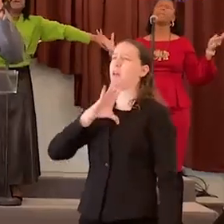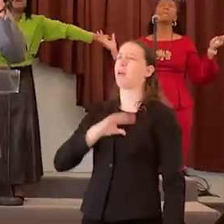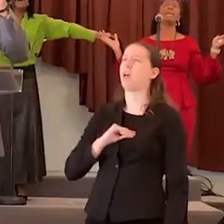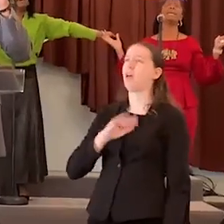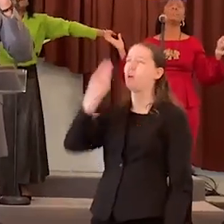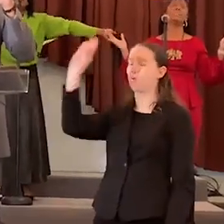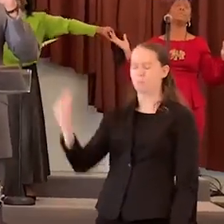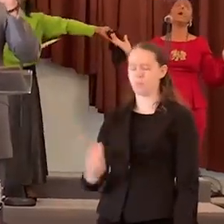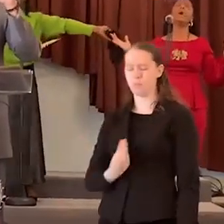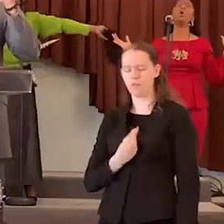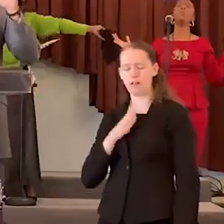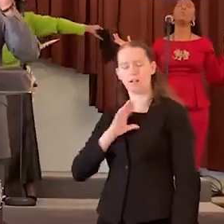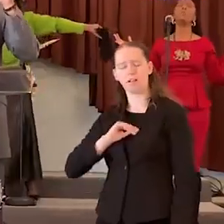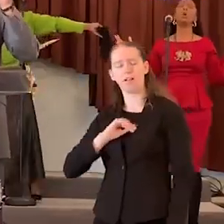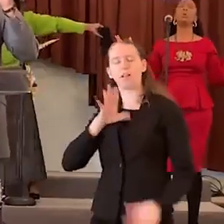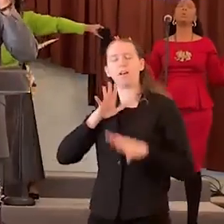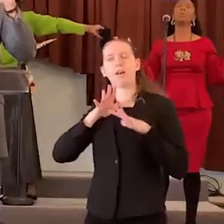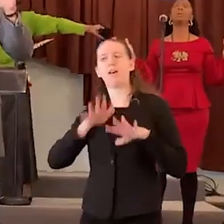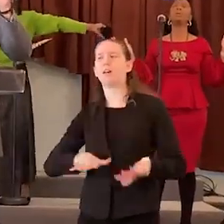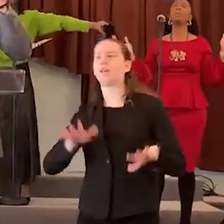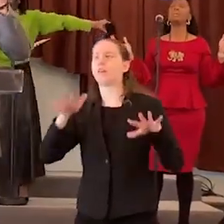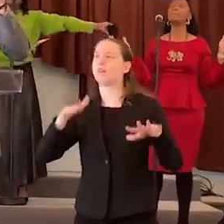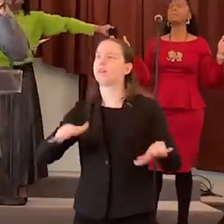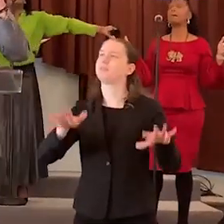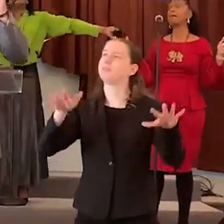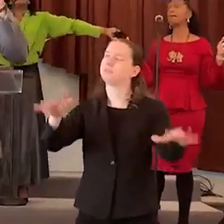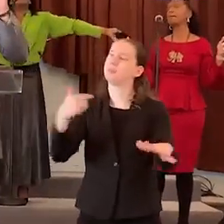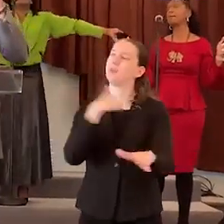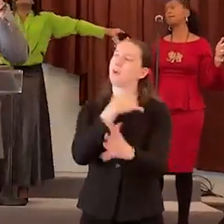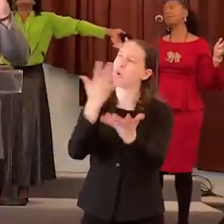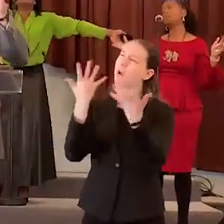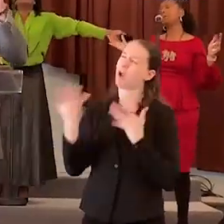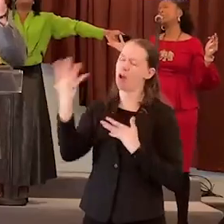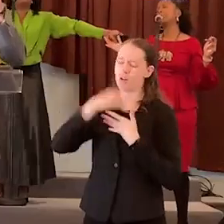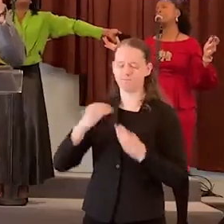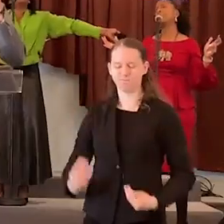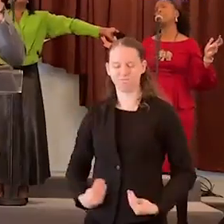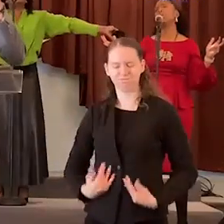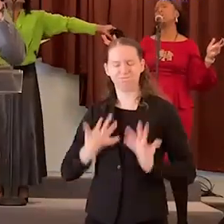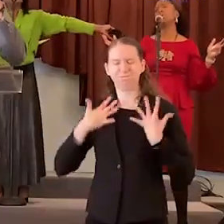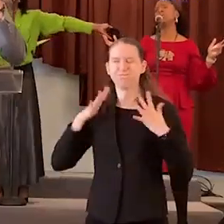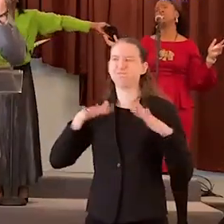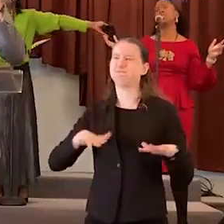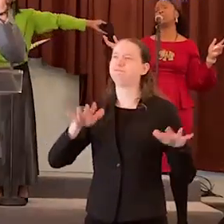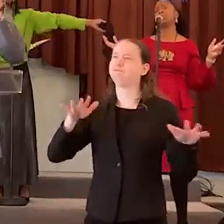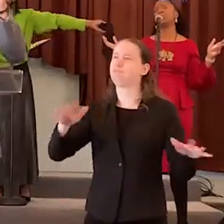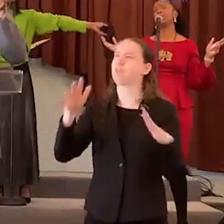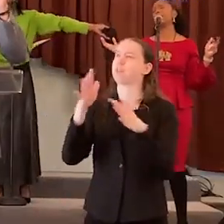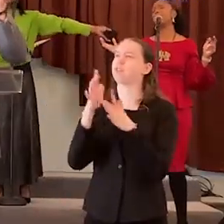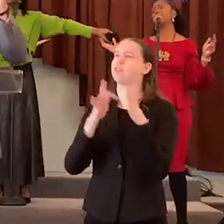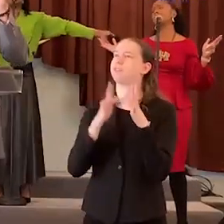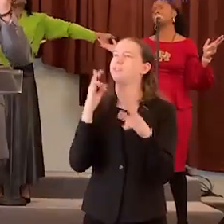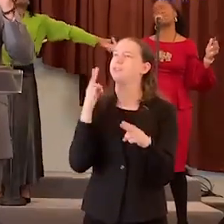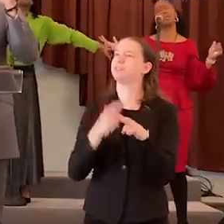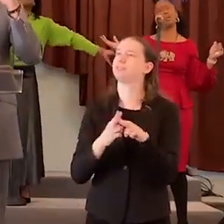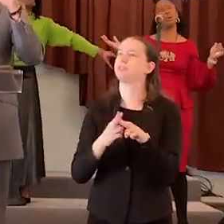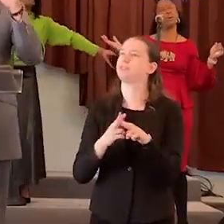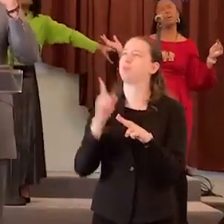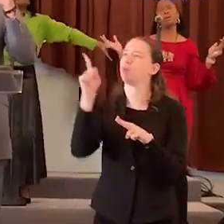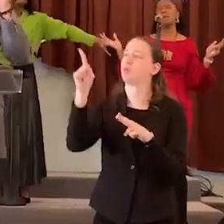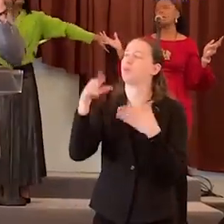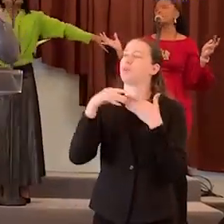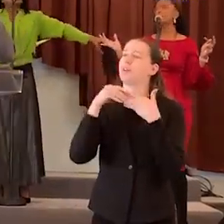God. We want our cup to run over in the name of Jesus. God, have Your way in us. Have